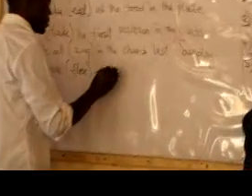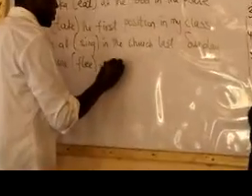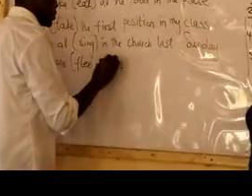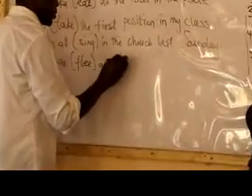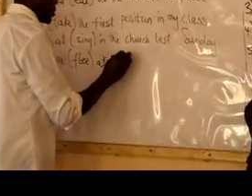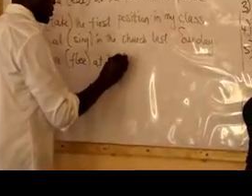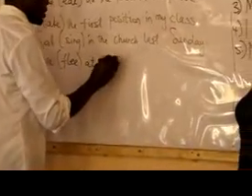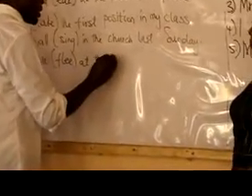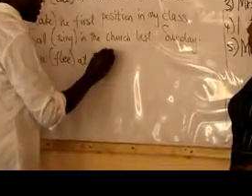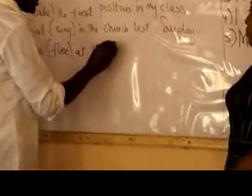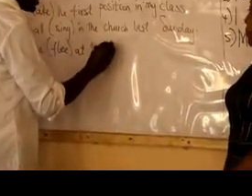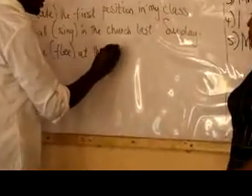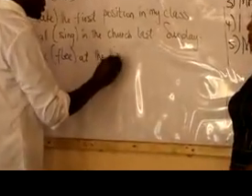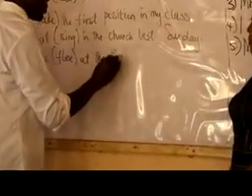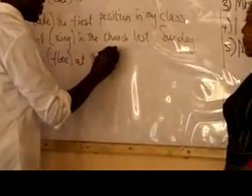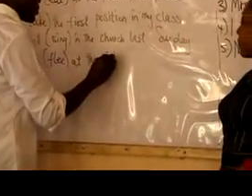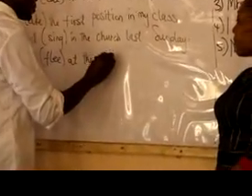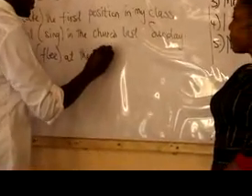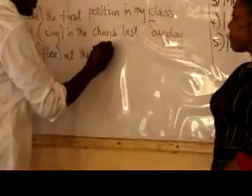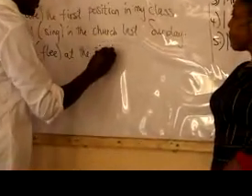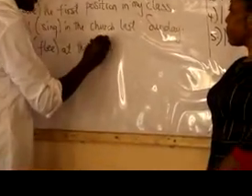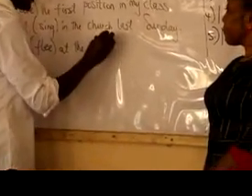at the sight